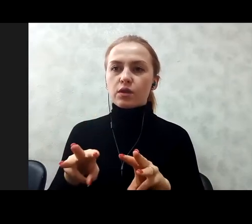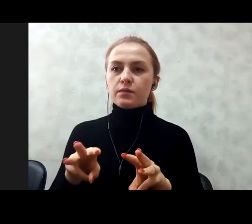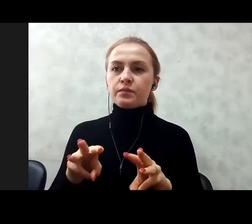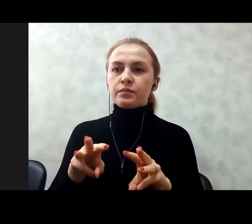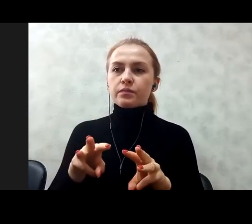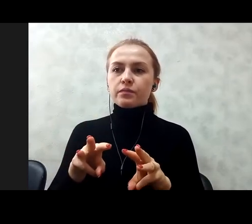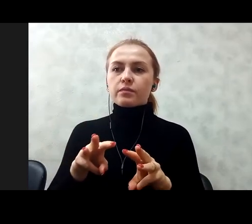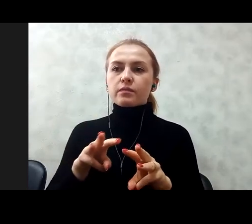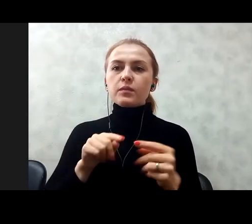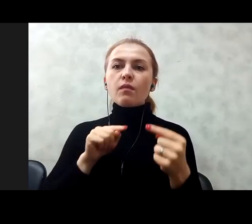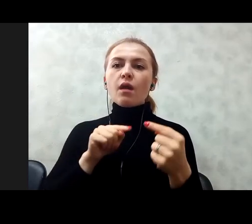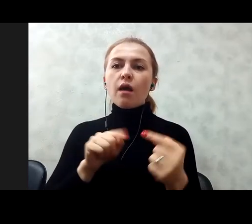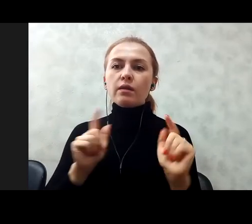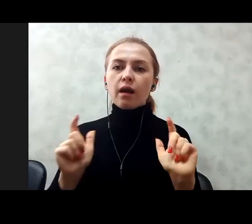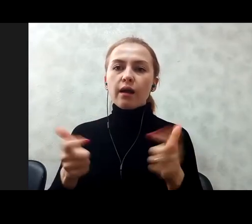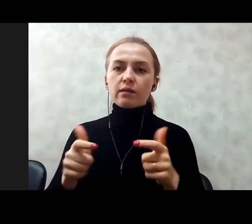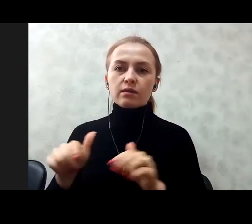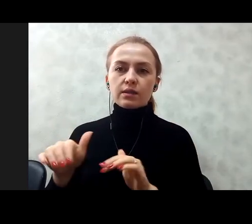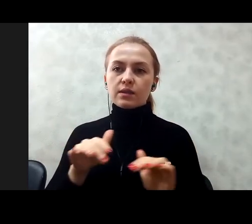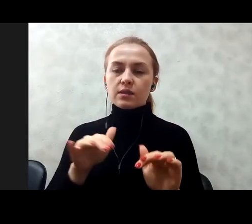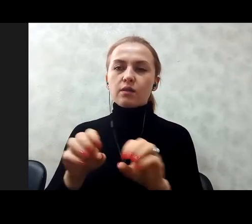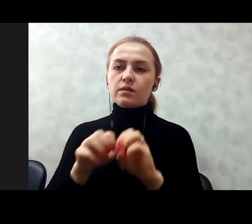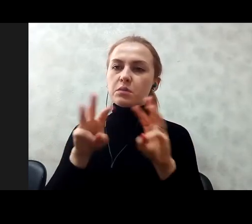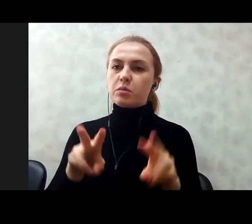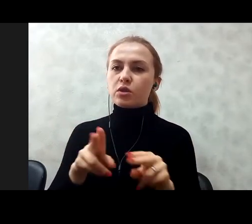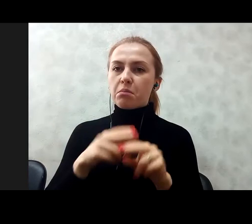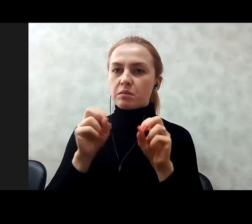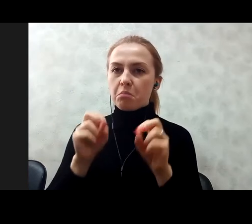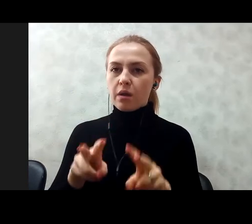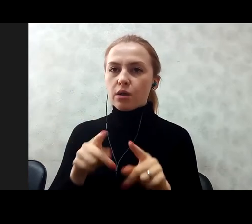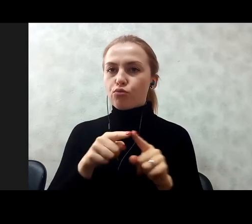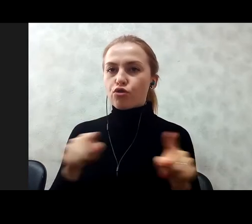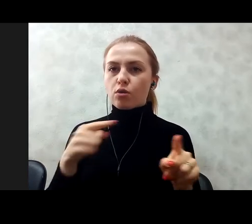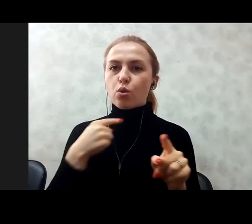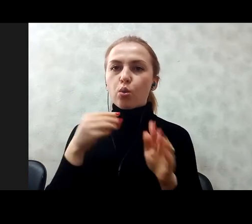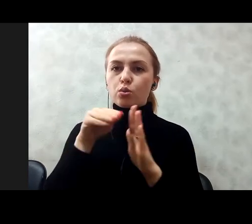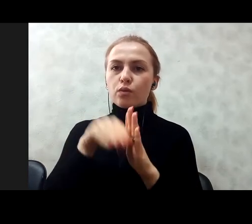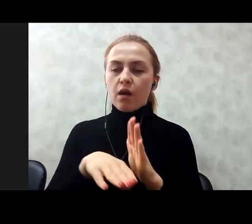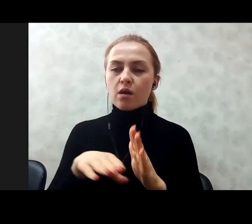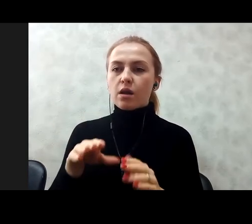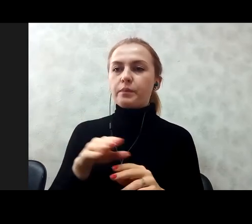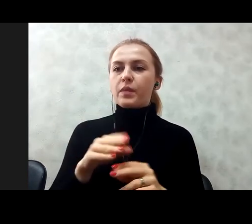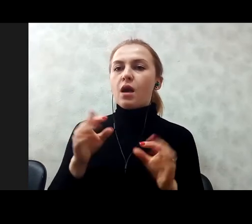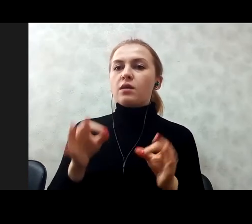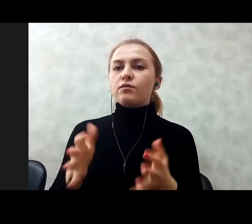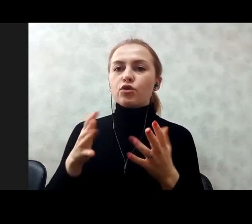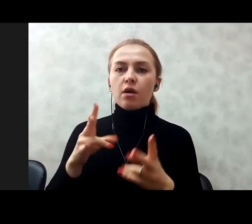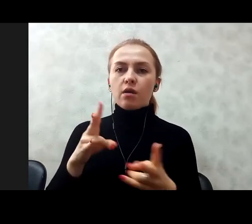what concerns enforcing quarantine restrictions and